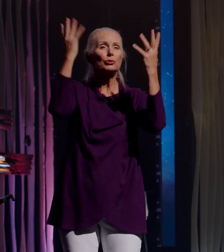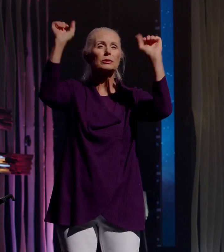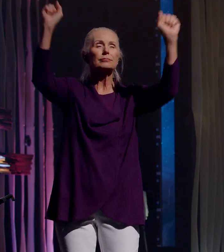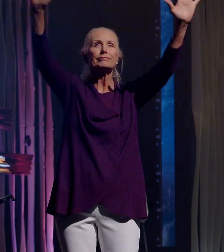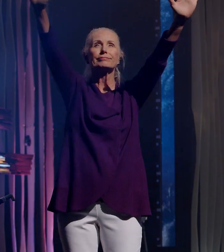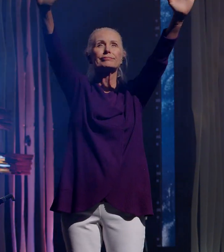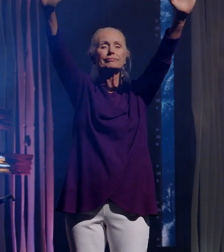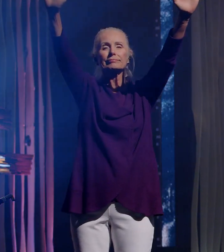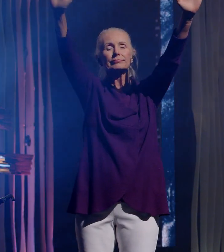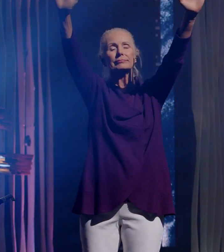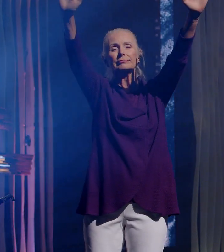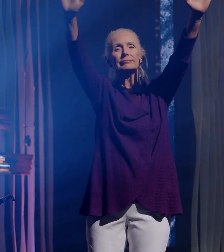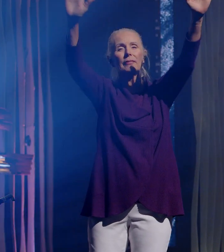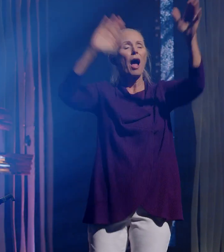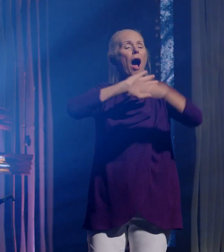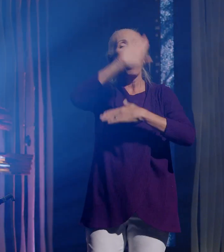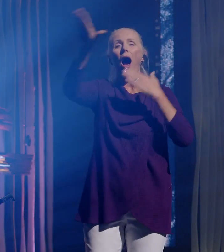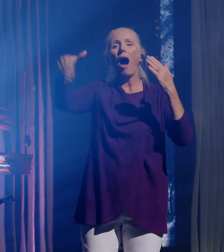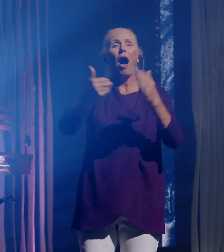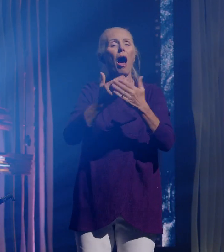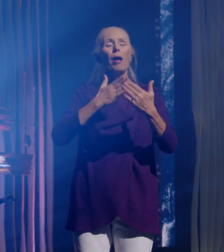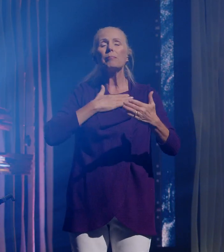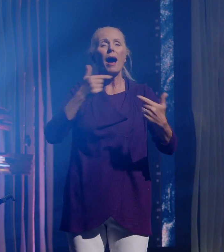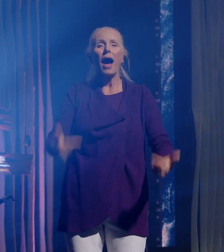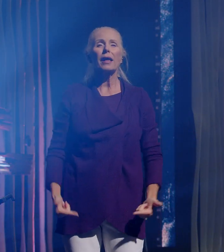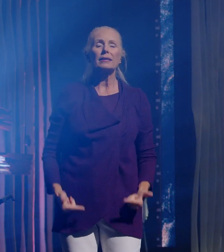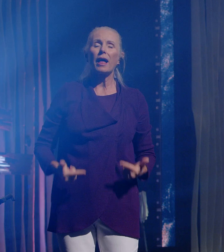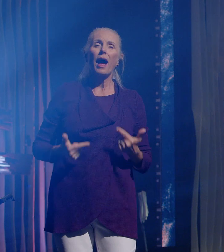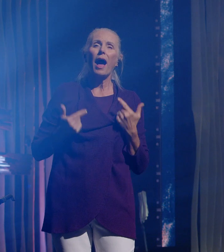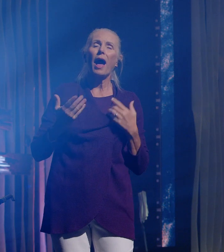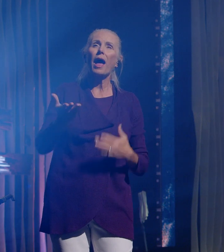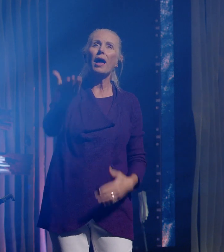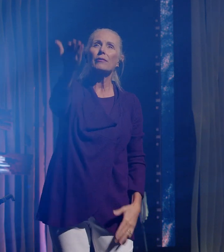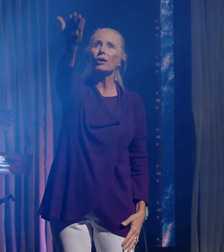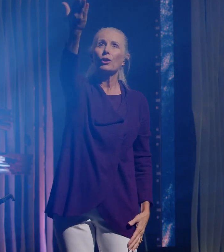together. In all my life,